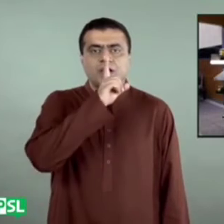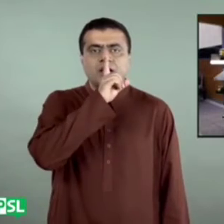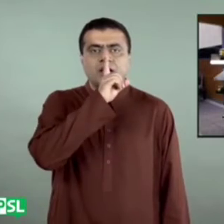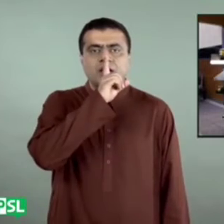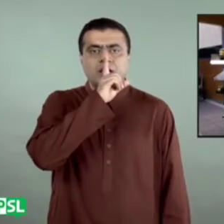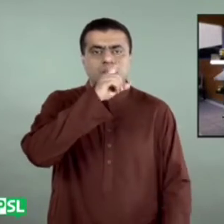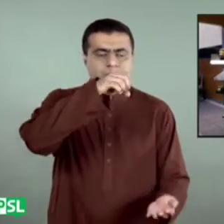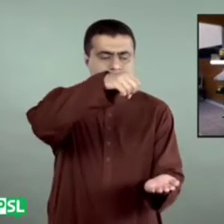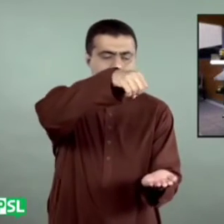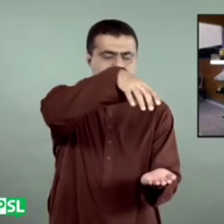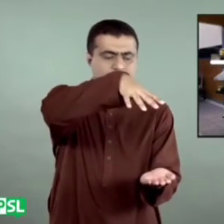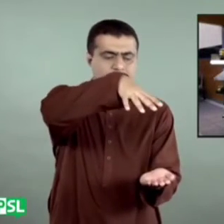broiler,